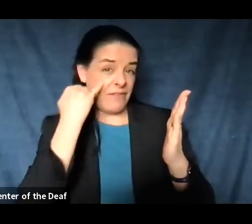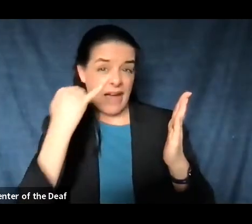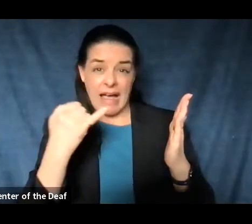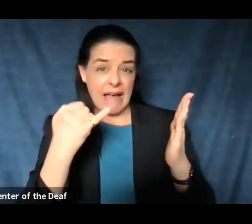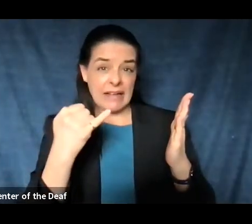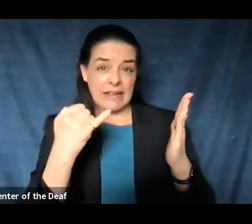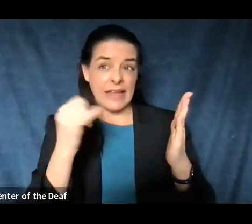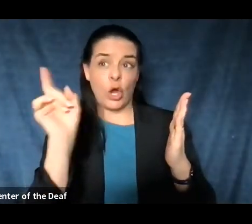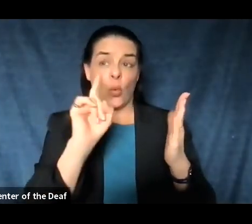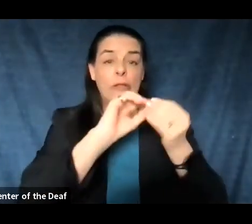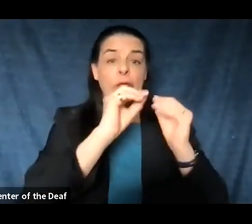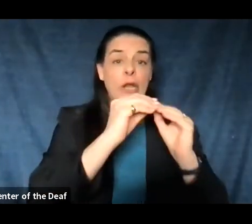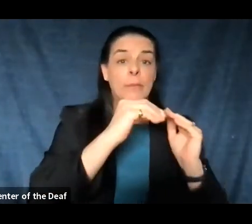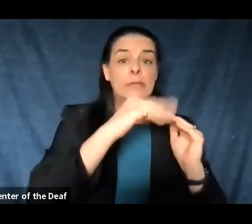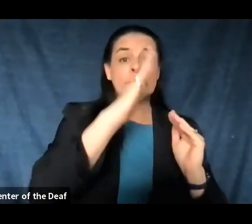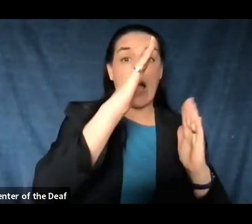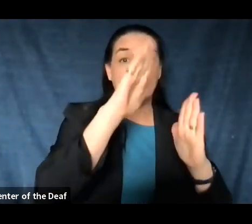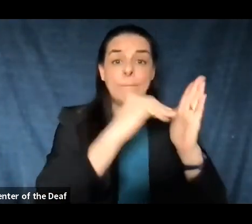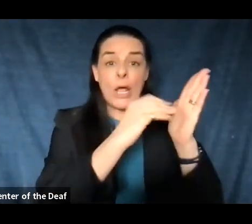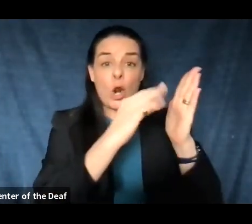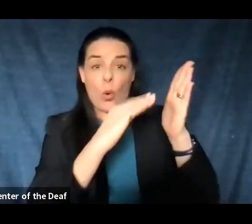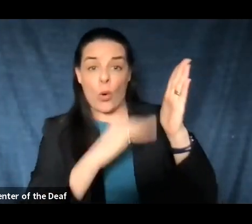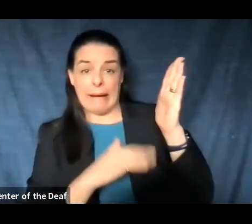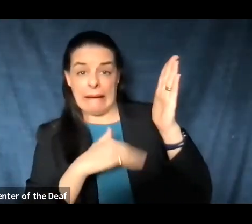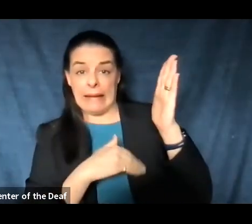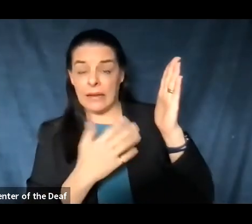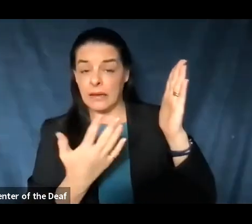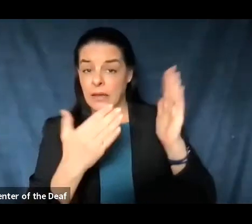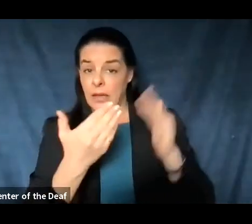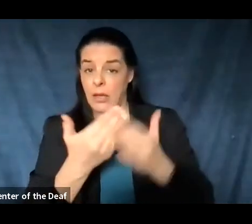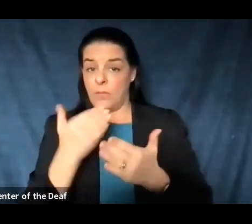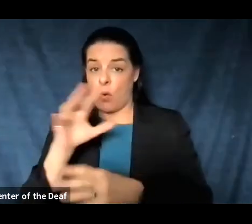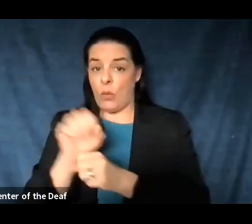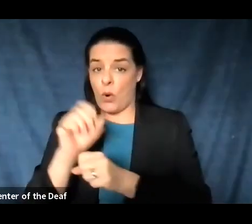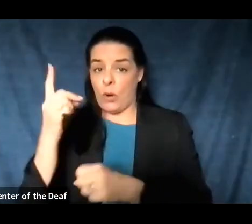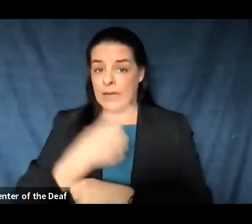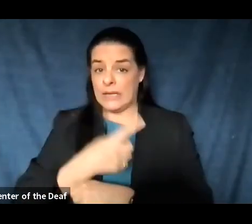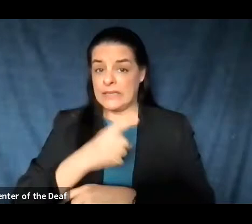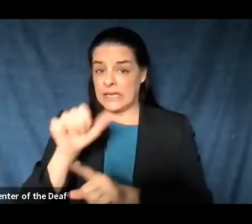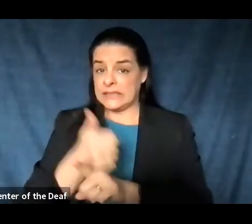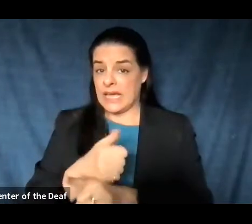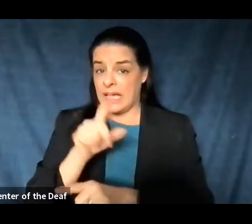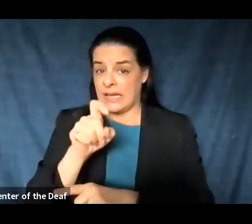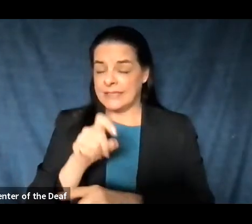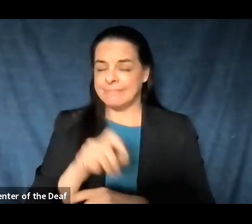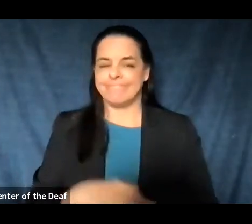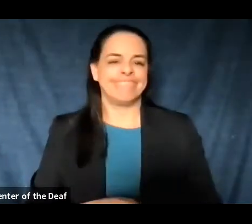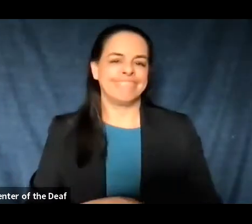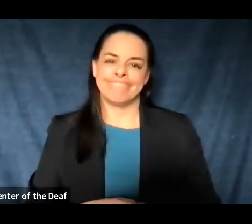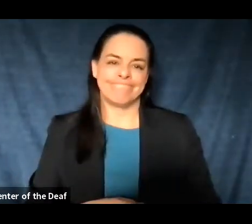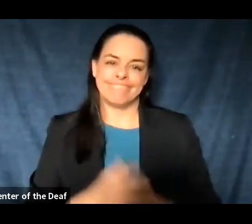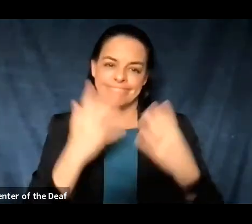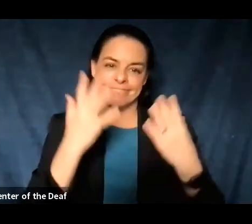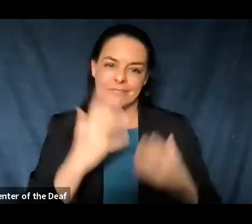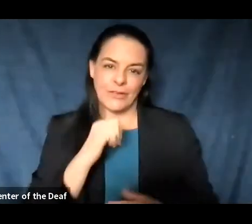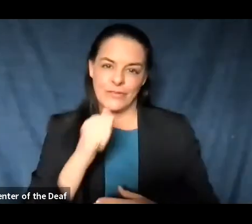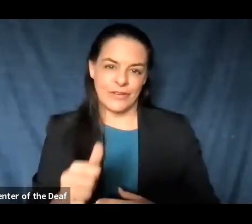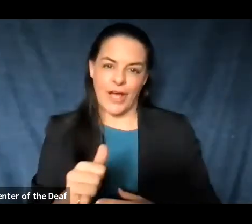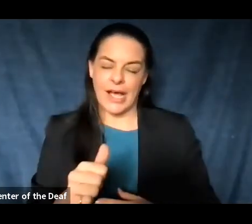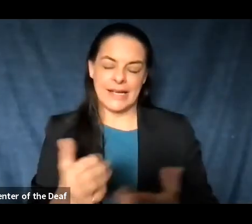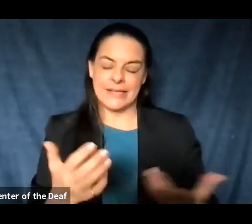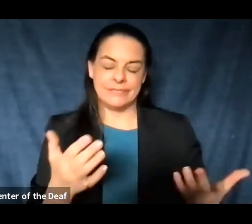being at the front or the middle or the end of the line before an appointment date is set? Unfortunately, no, there's not a way to know